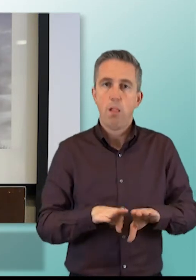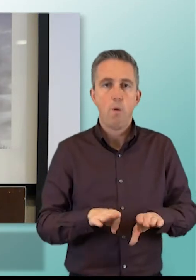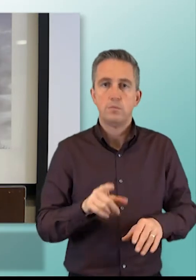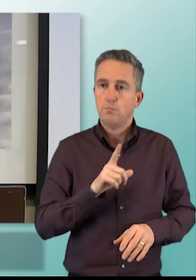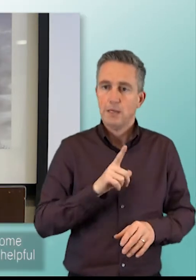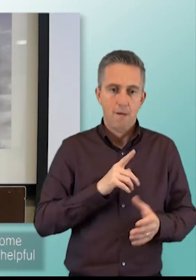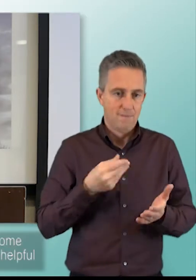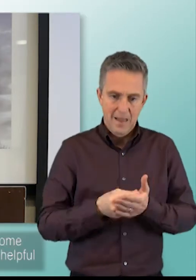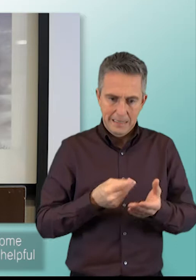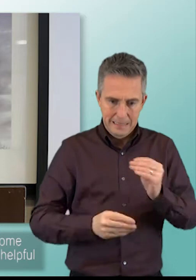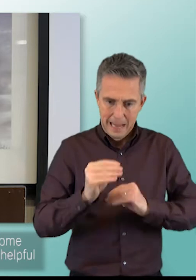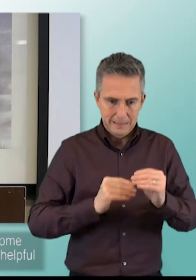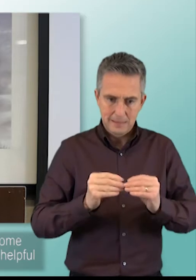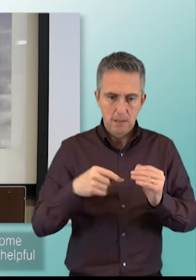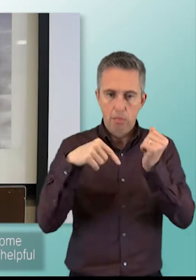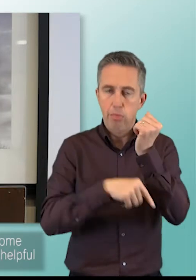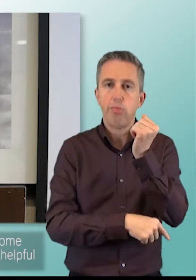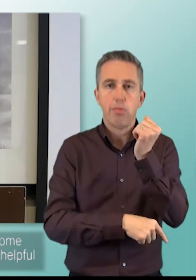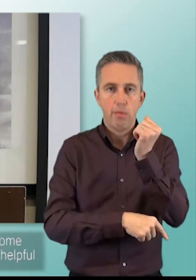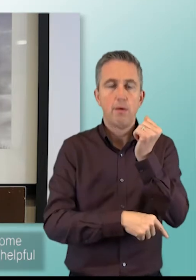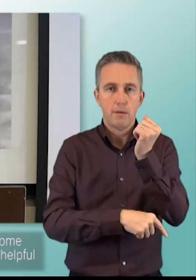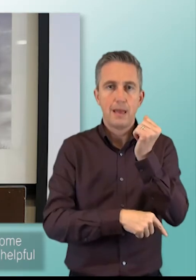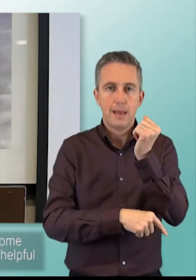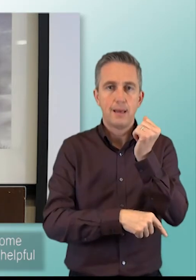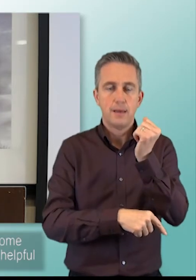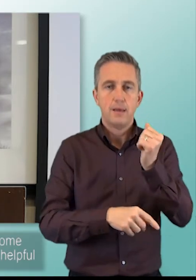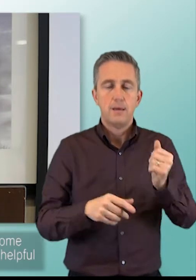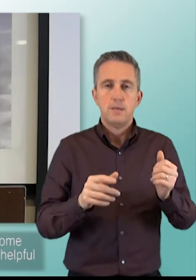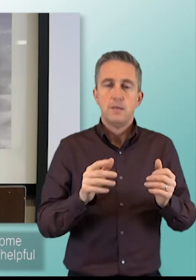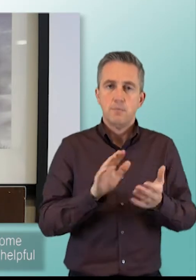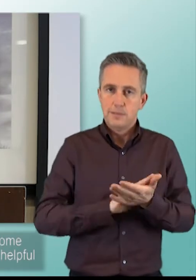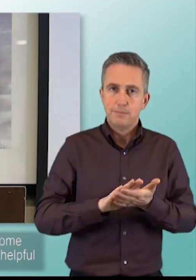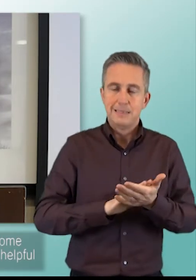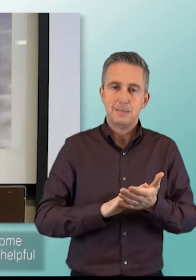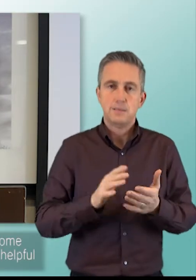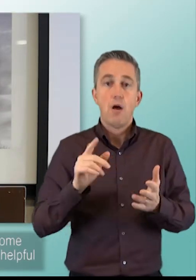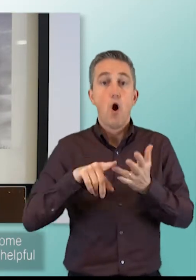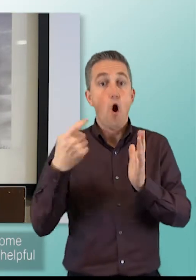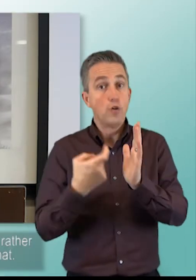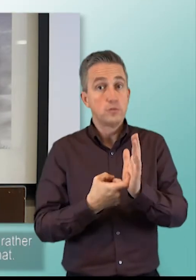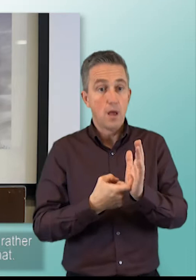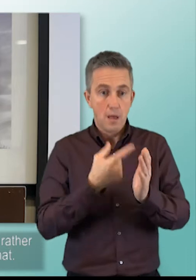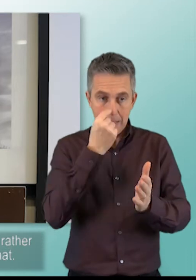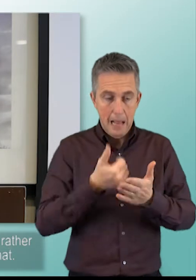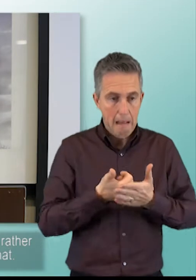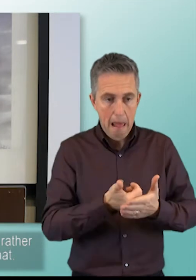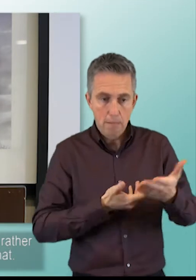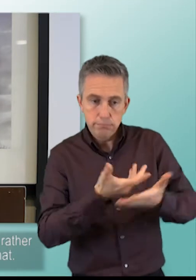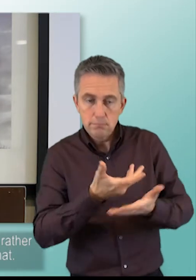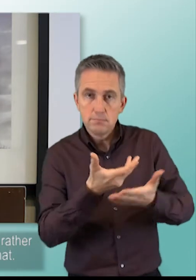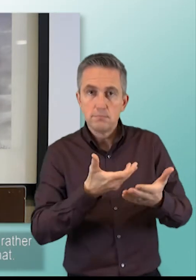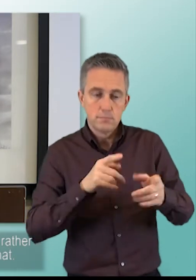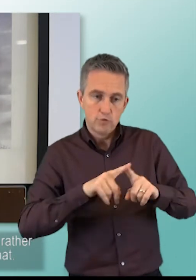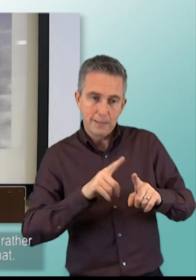winding up. You may not be able to carry on anymore. There's some risks associated with that, and we can be much more helpful with a wind-up process